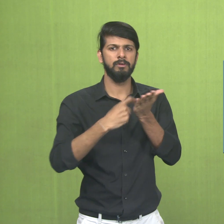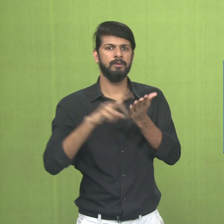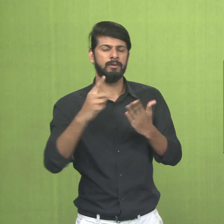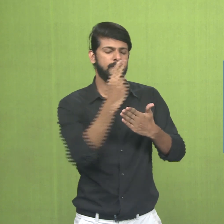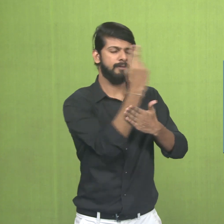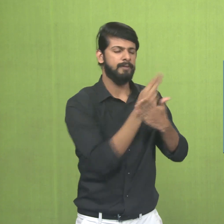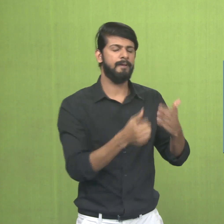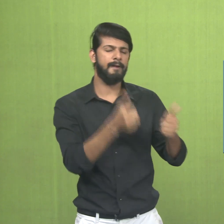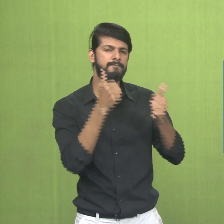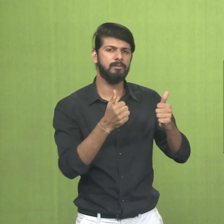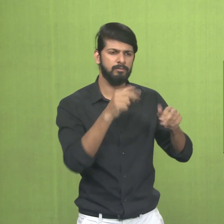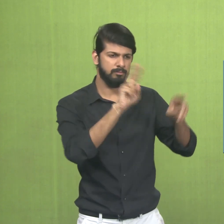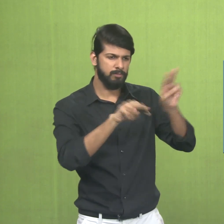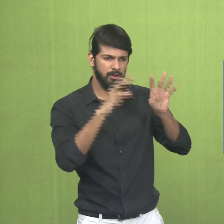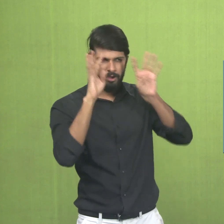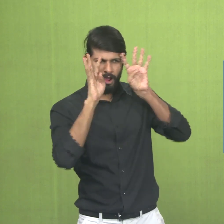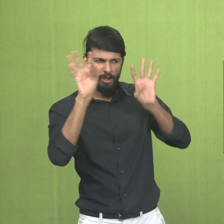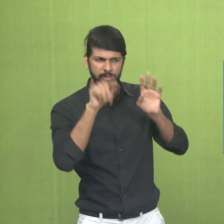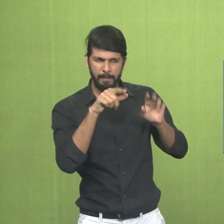of both Subhadra and Arjuna.